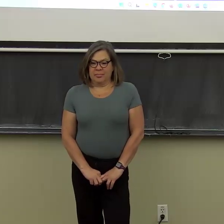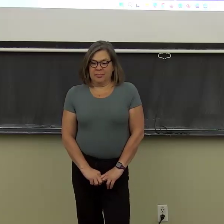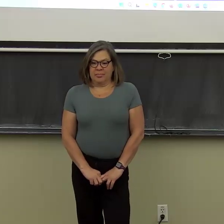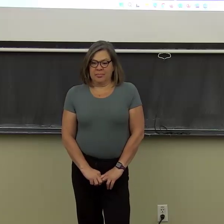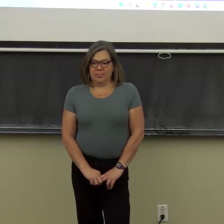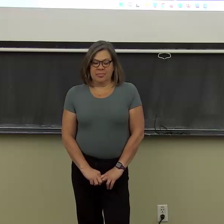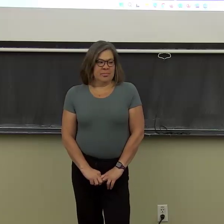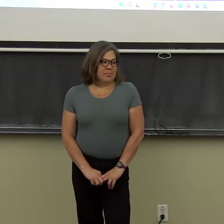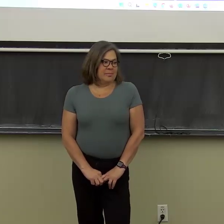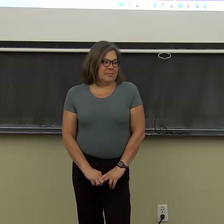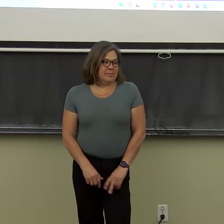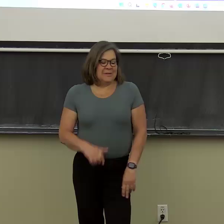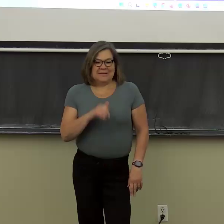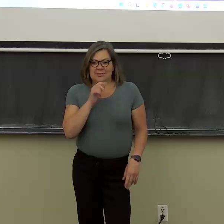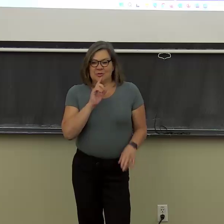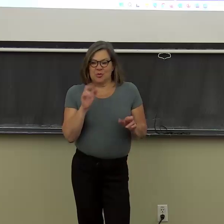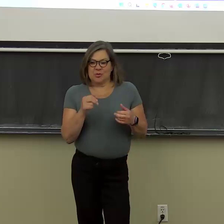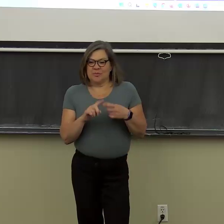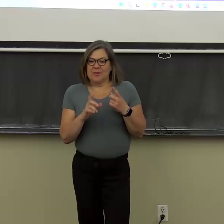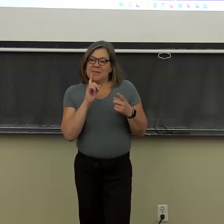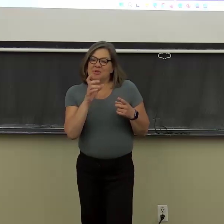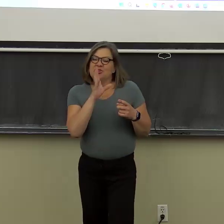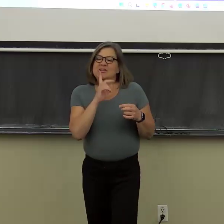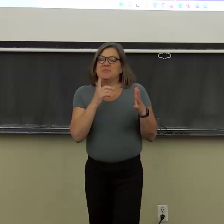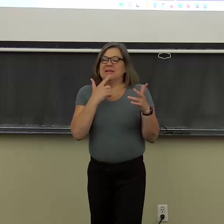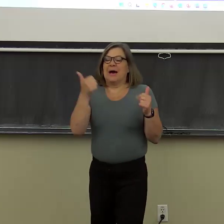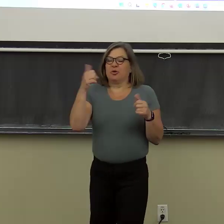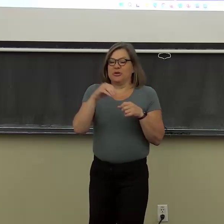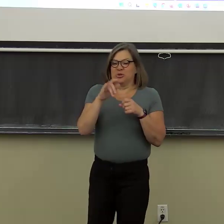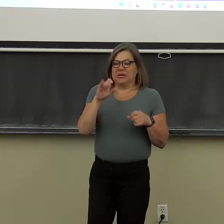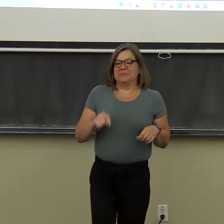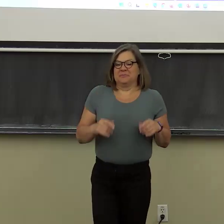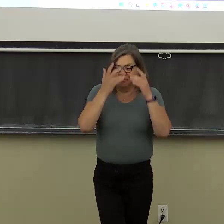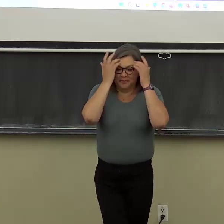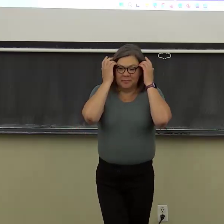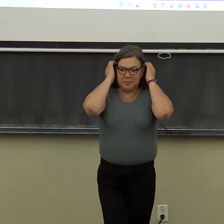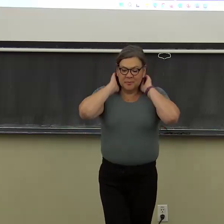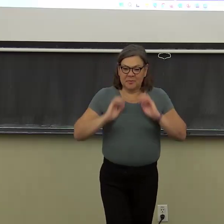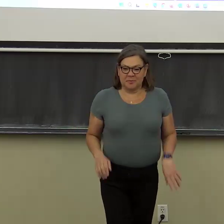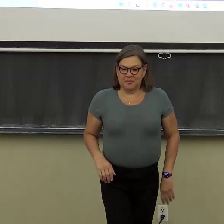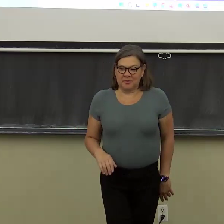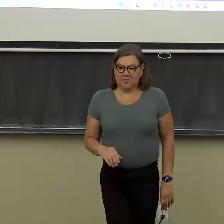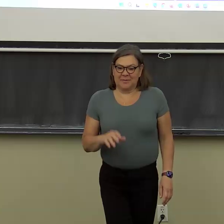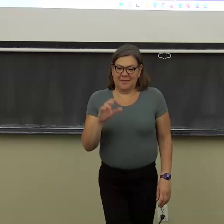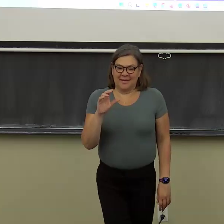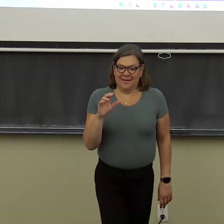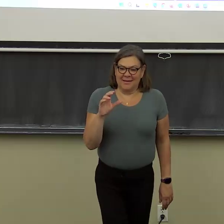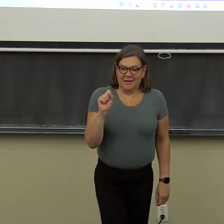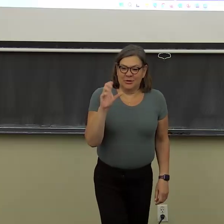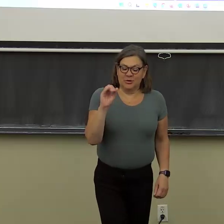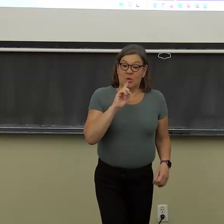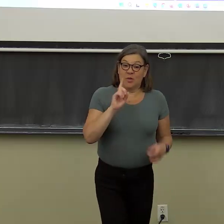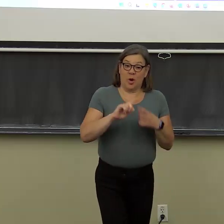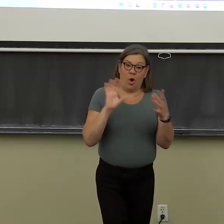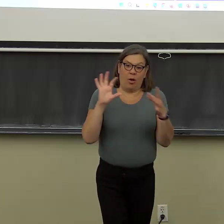Yeah, it doesn't project to the room, it projects to the Zoom. I'll louder into it. Got it. Okay, so there